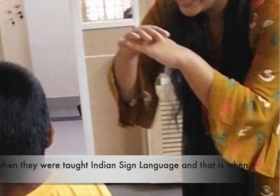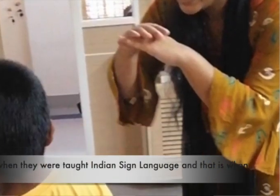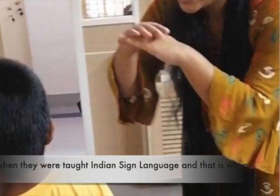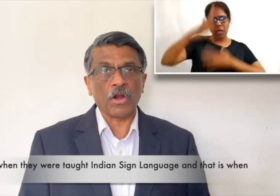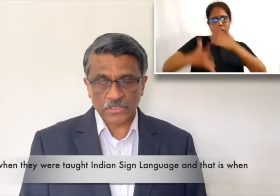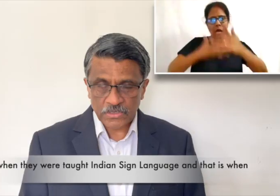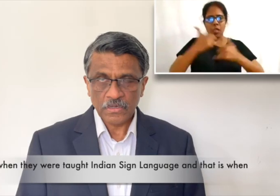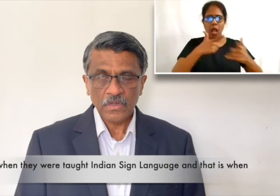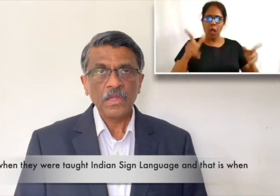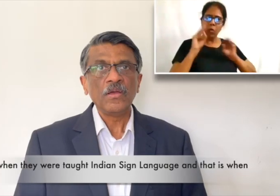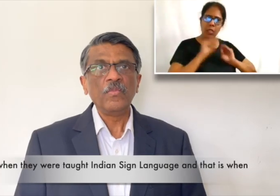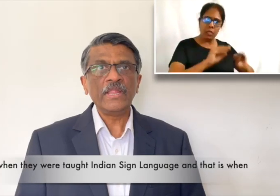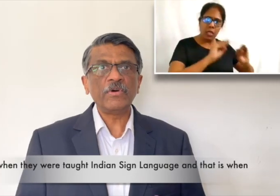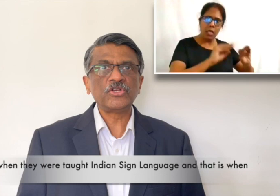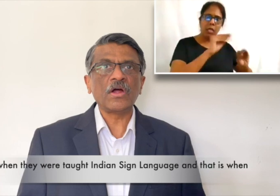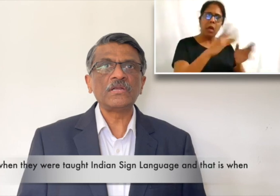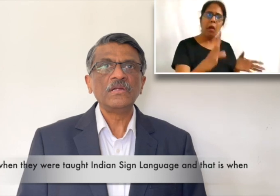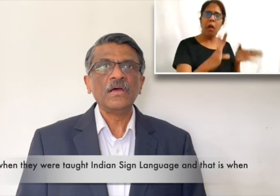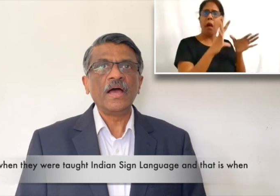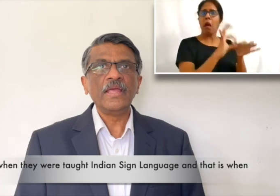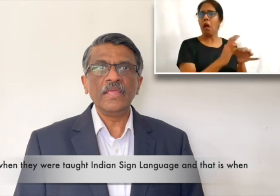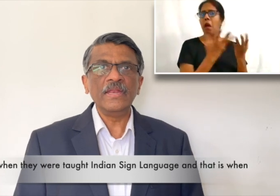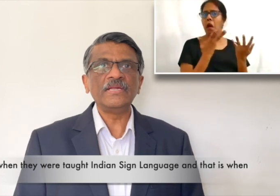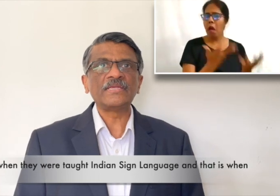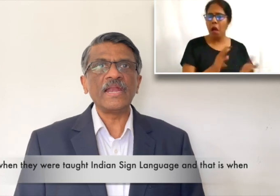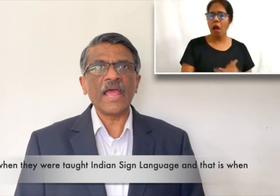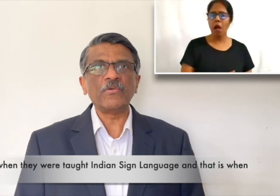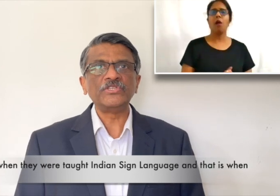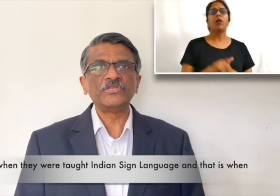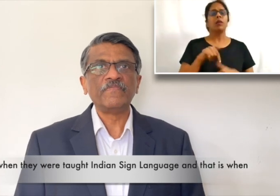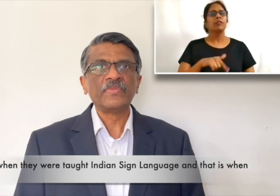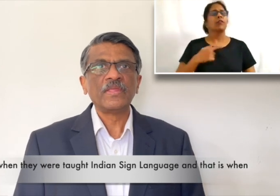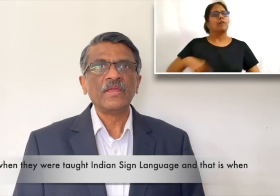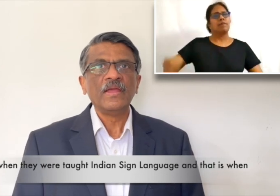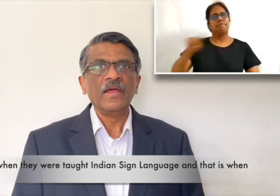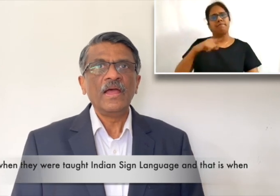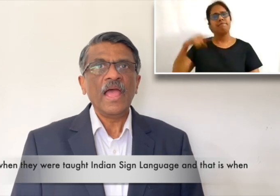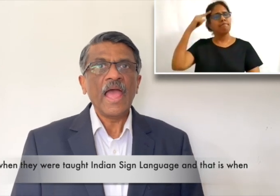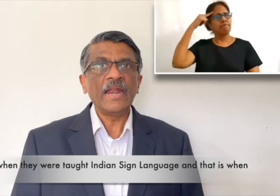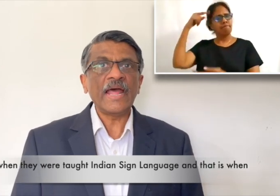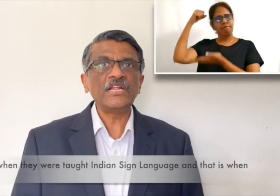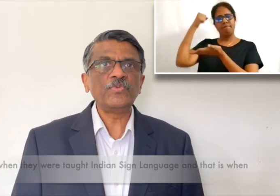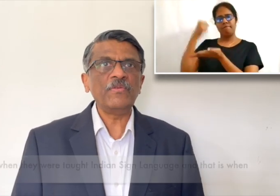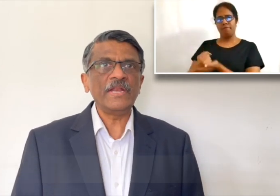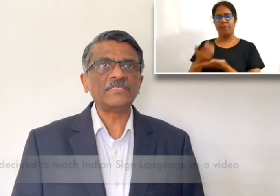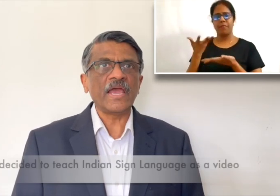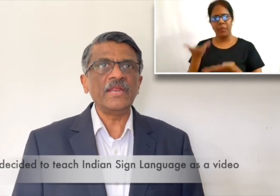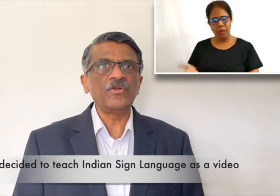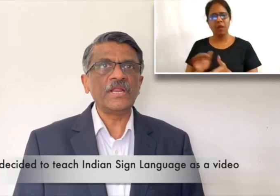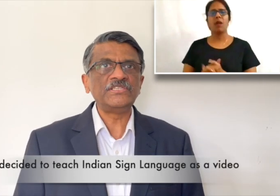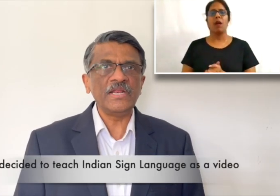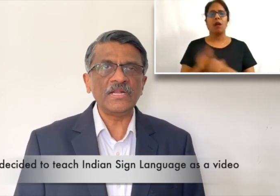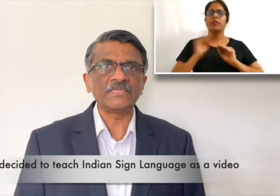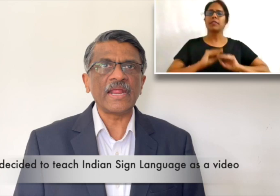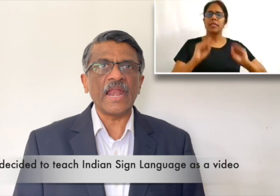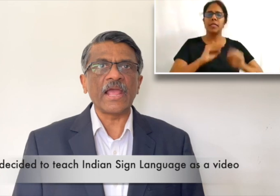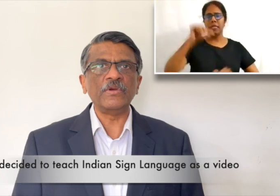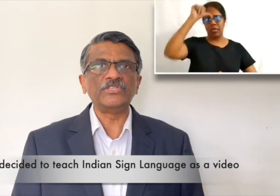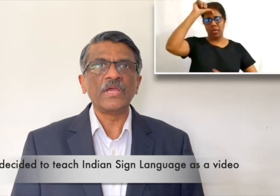were taught Indian Sign Language. And that is when we decided to teach Indian Sign Language